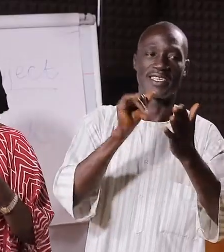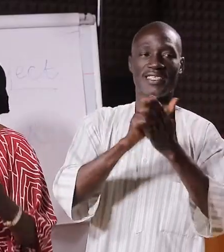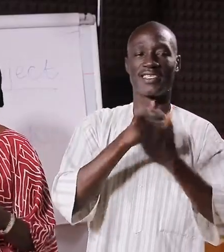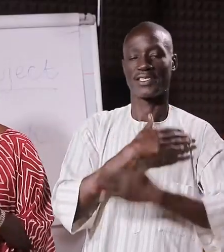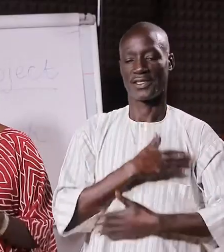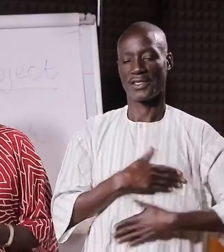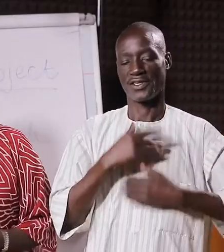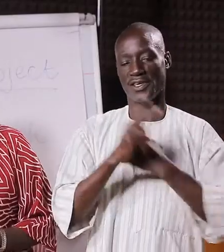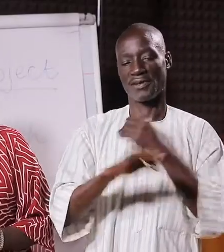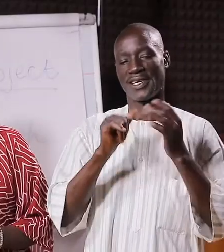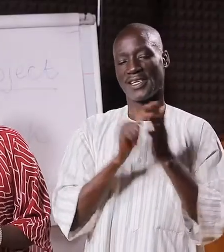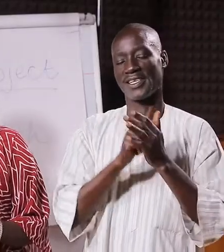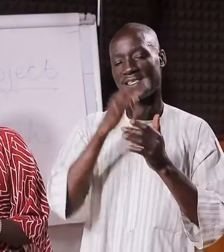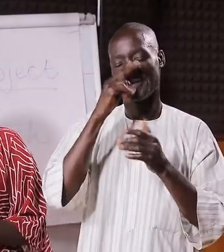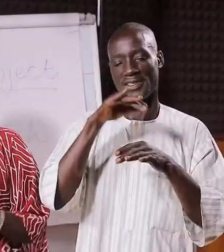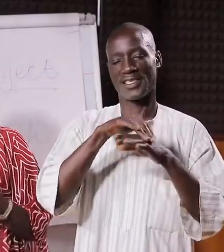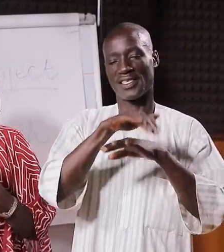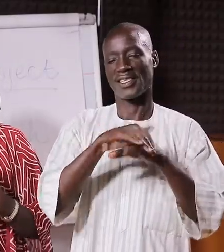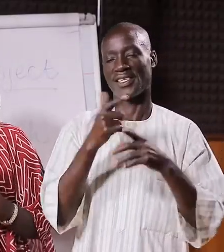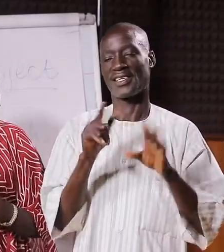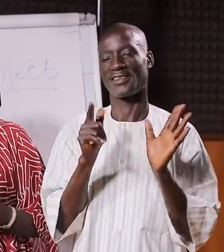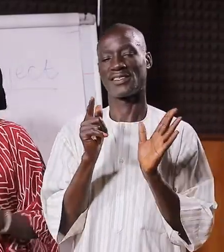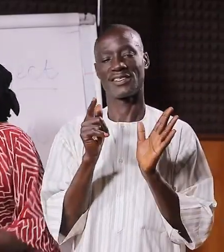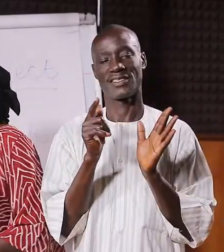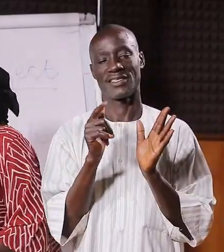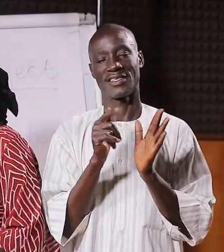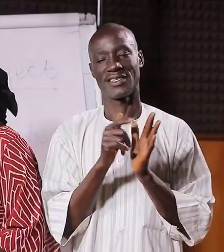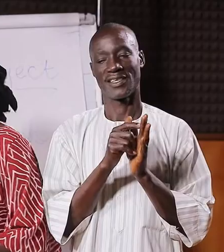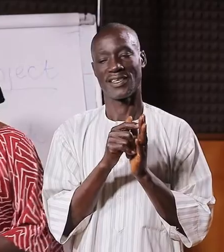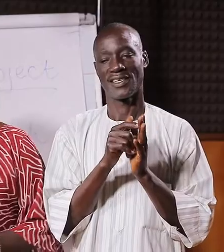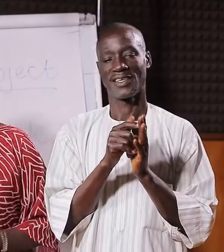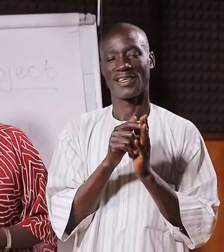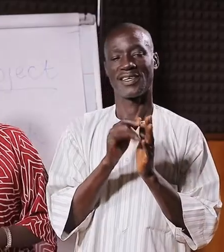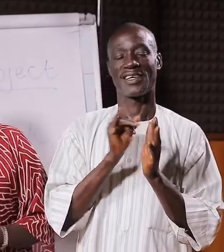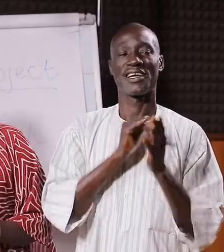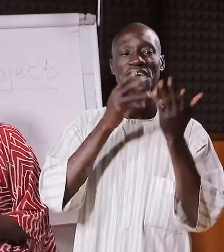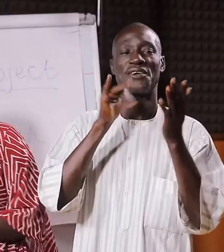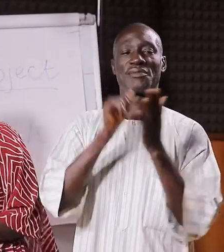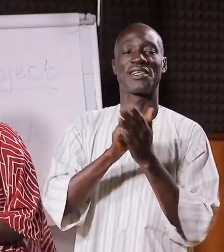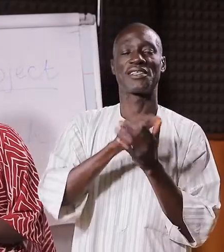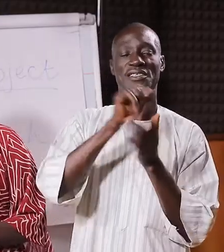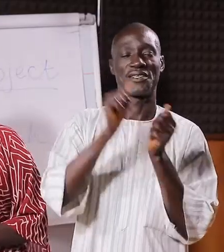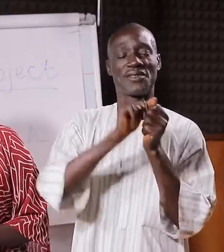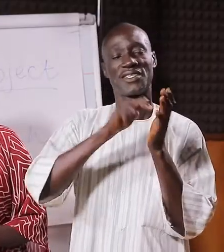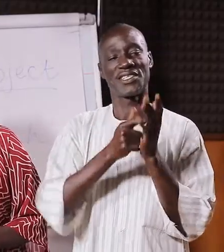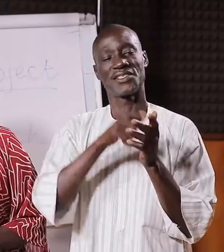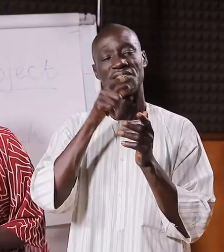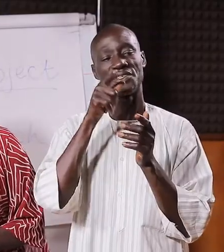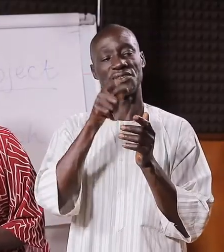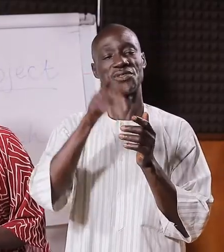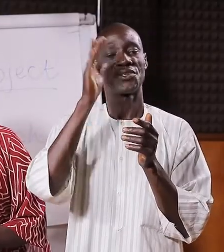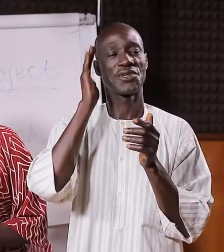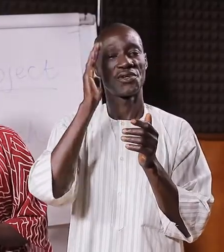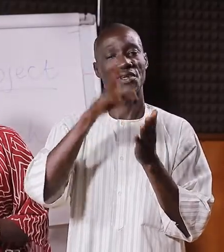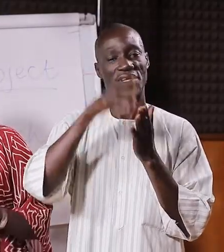the fun in the English language class. So, I sincerely hope that with this that we have